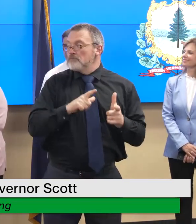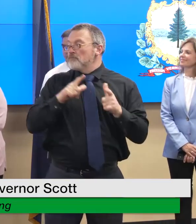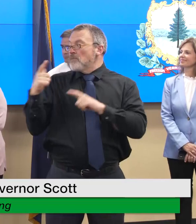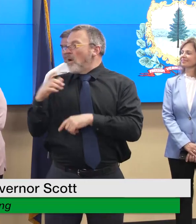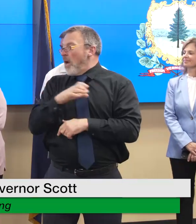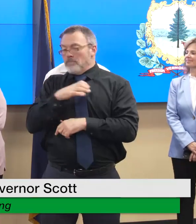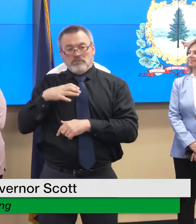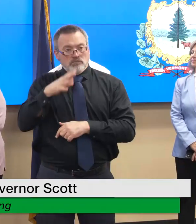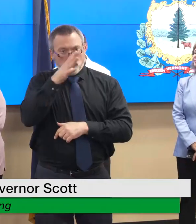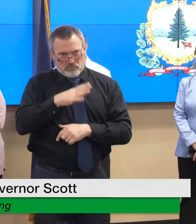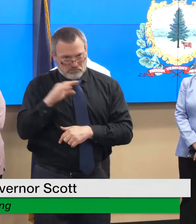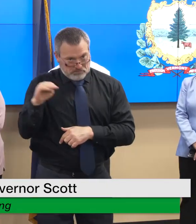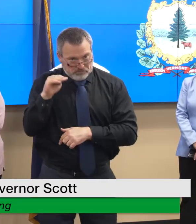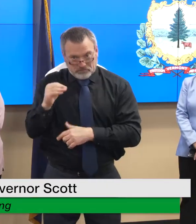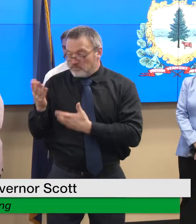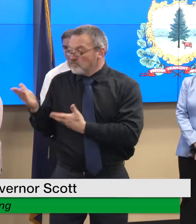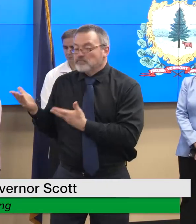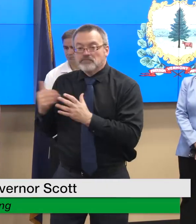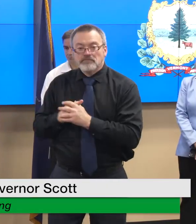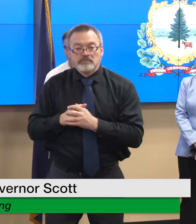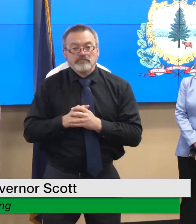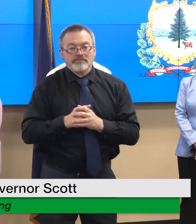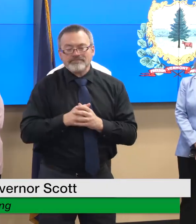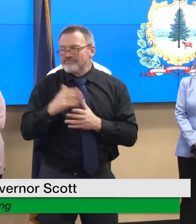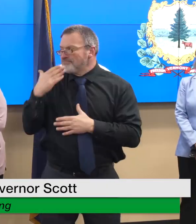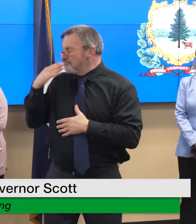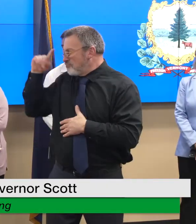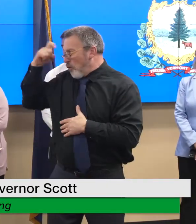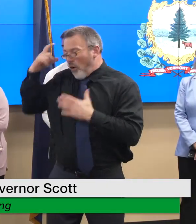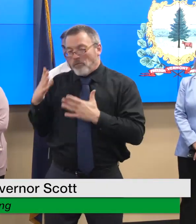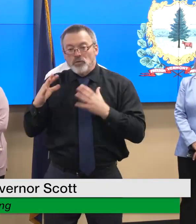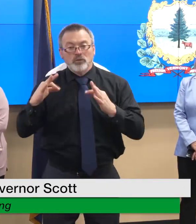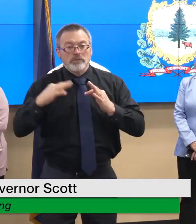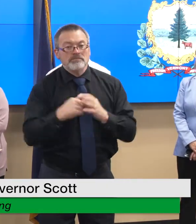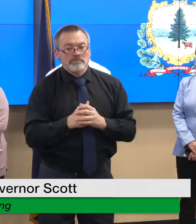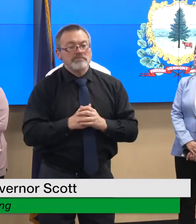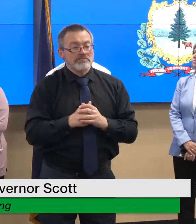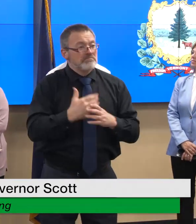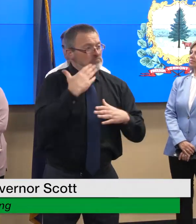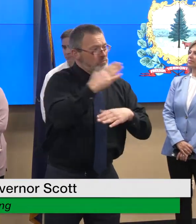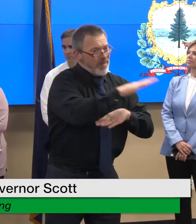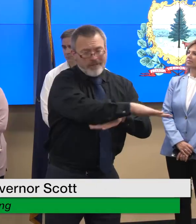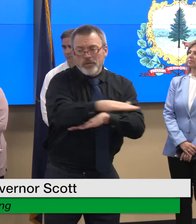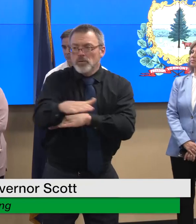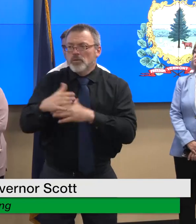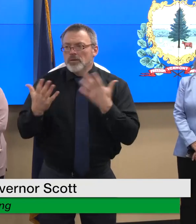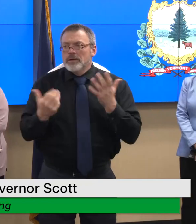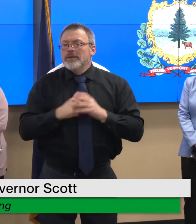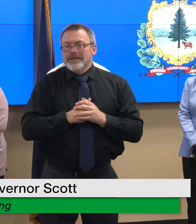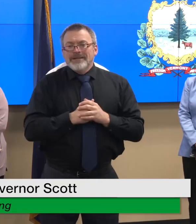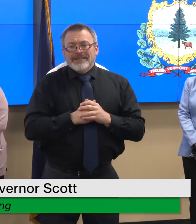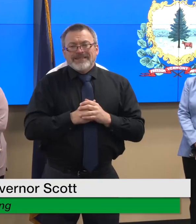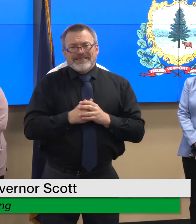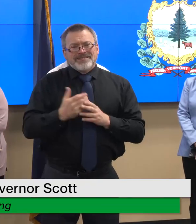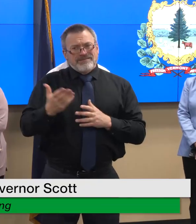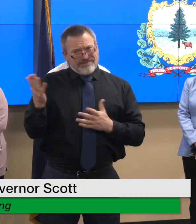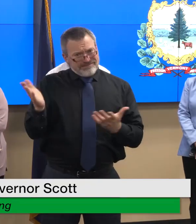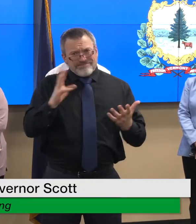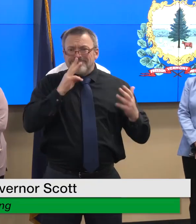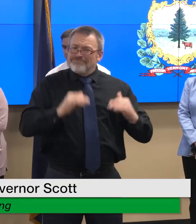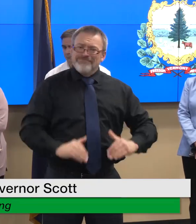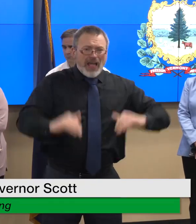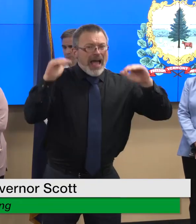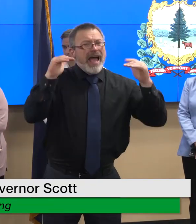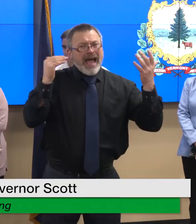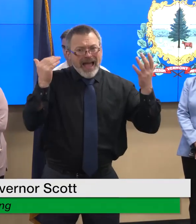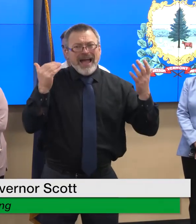Thank you, Governor. Good afternoon. The flash flooding and subsequent river flooding on